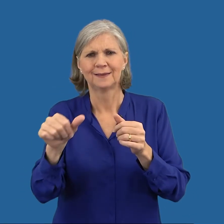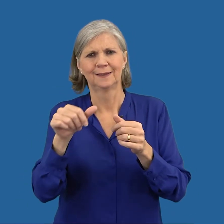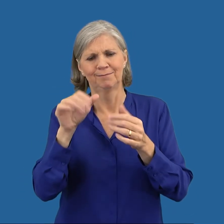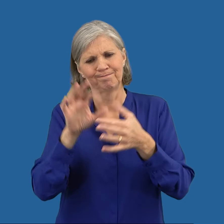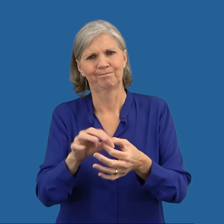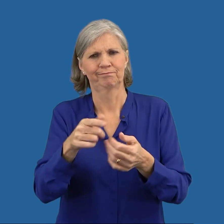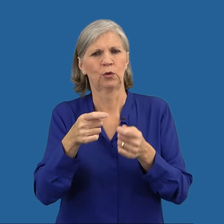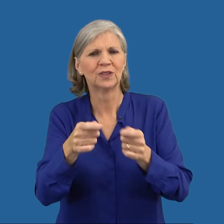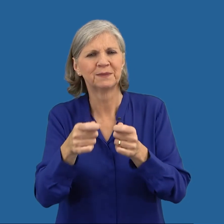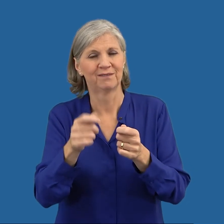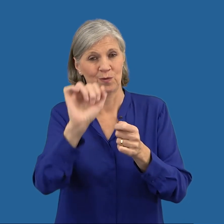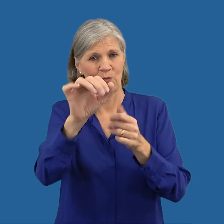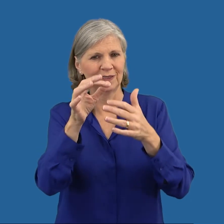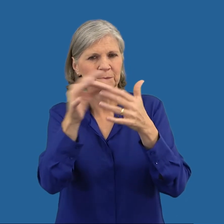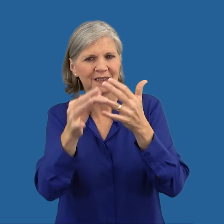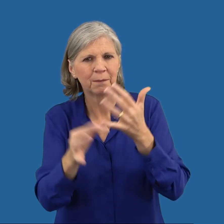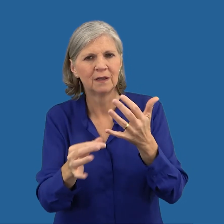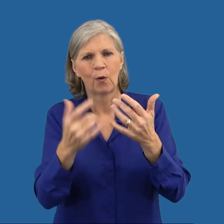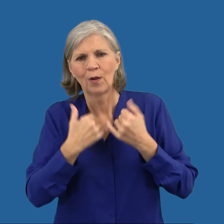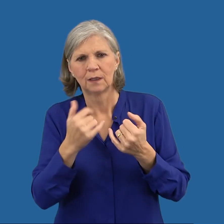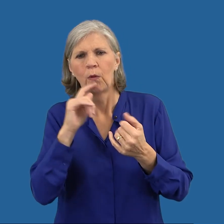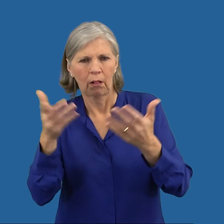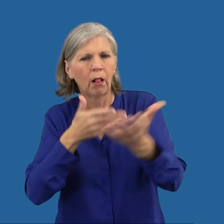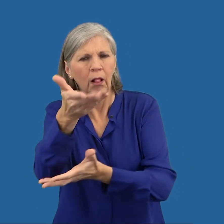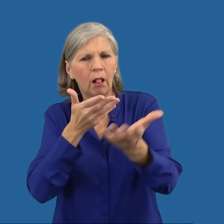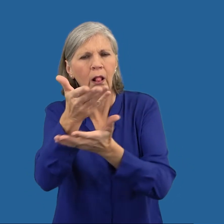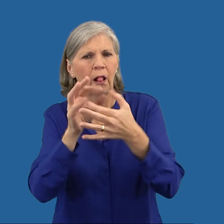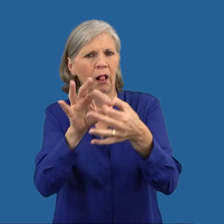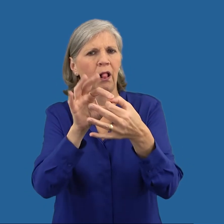for your symptoms and condition, and they will discuss this with you.